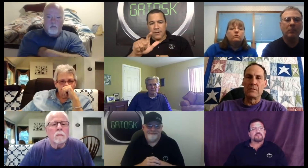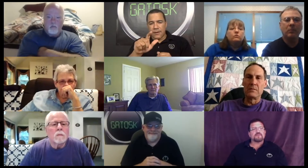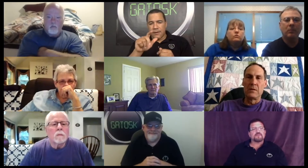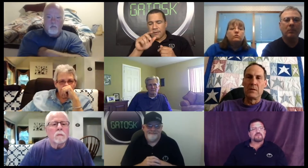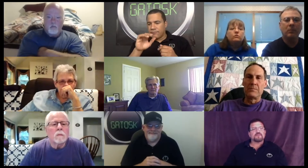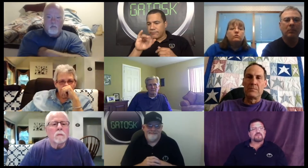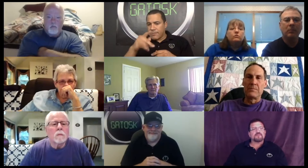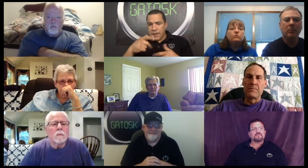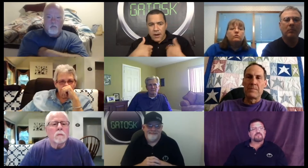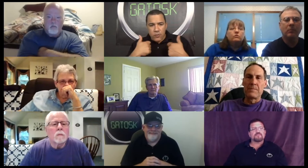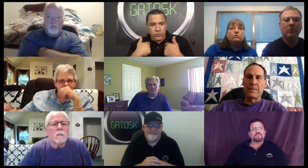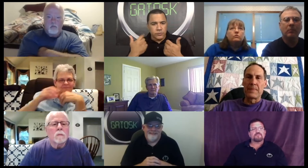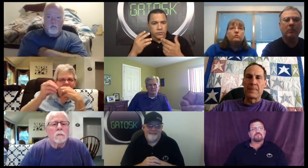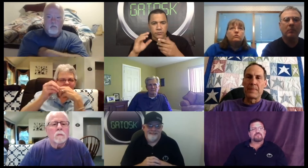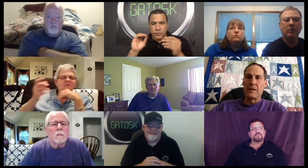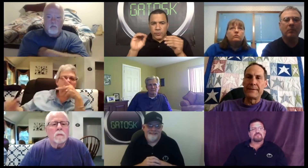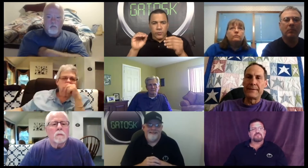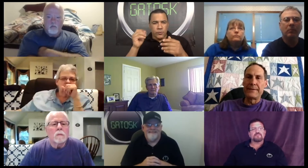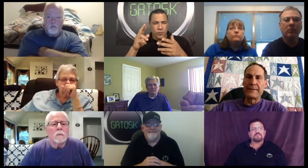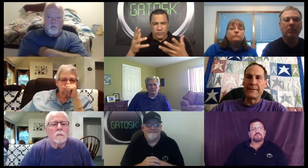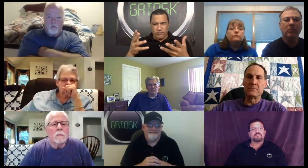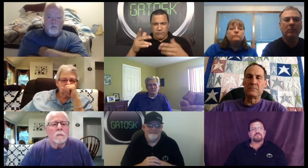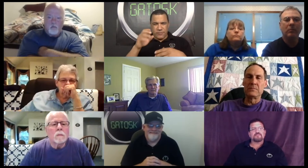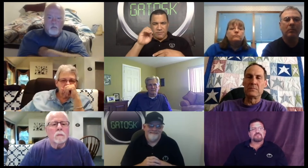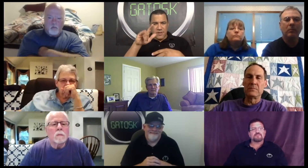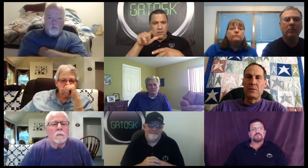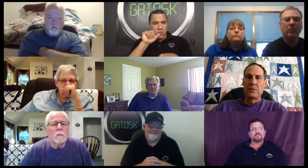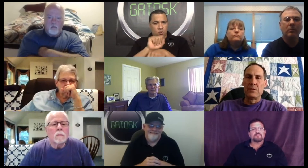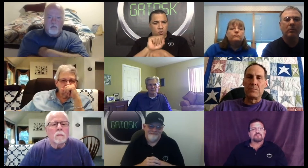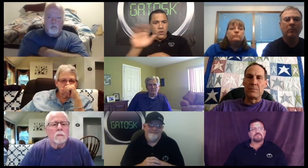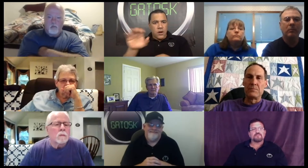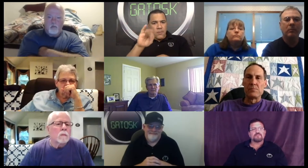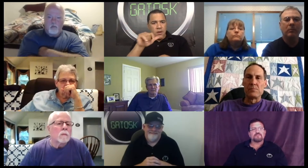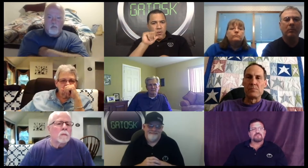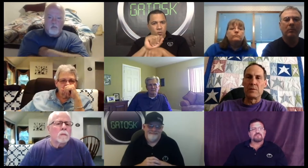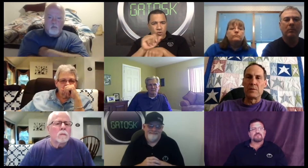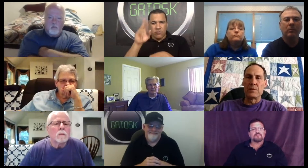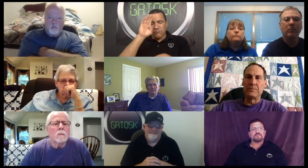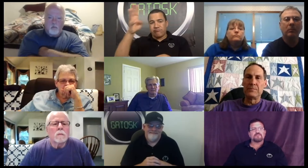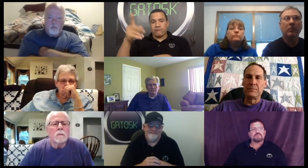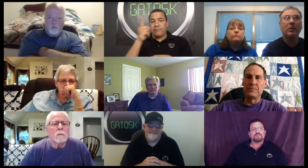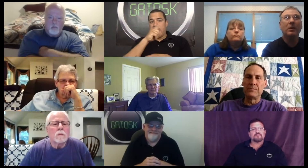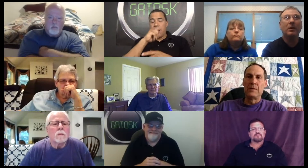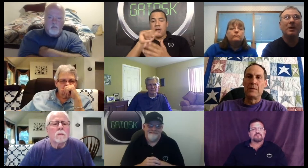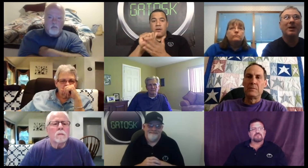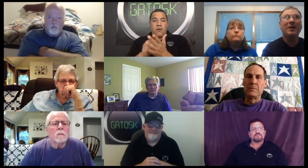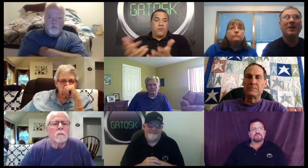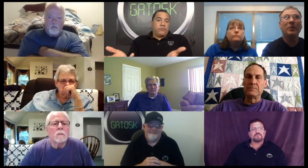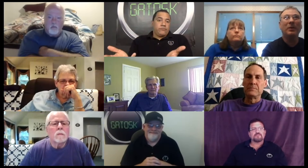really, you can tell by their IP address or the email doesn't really work. They made up like it's a